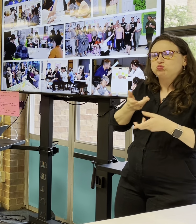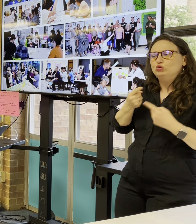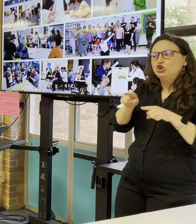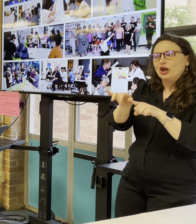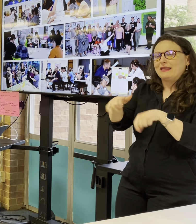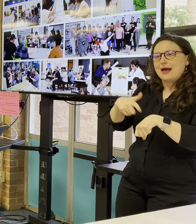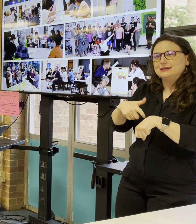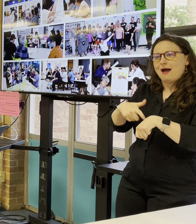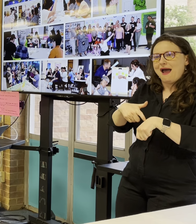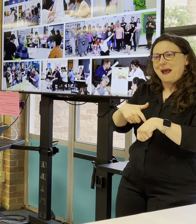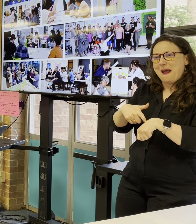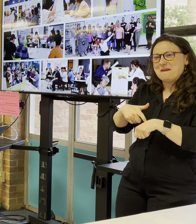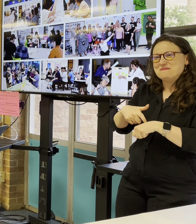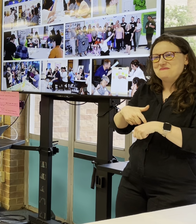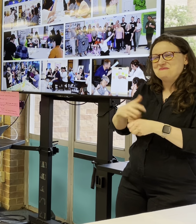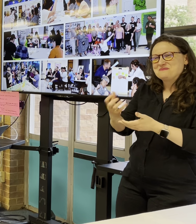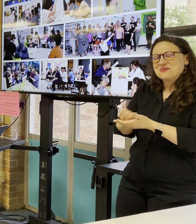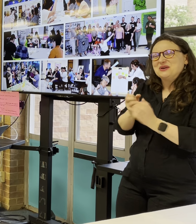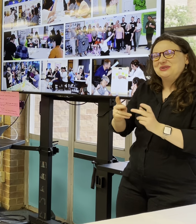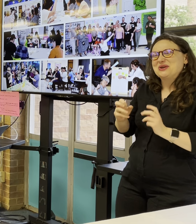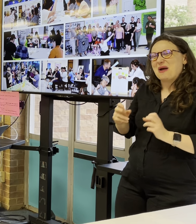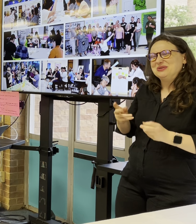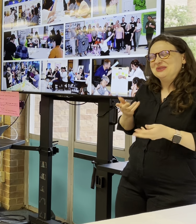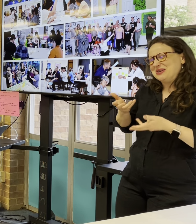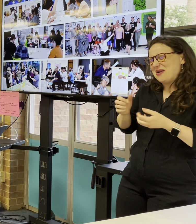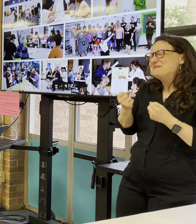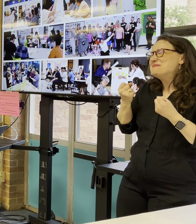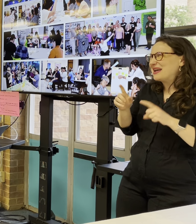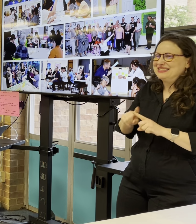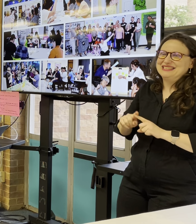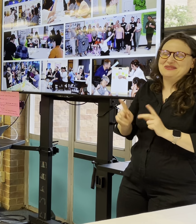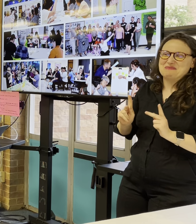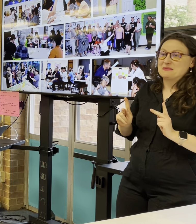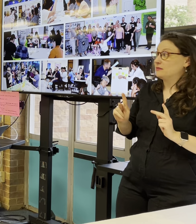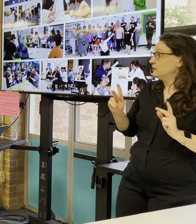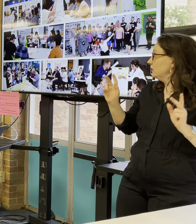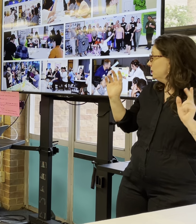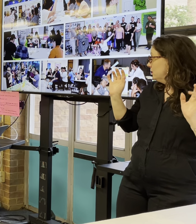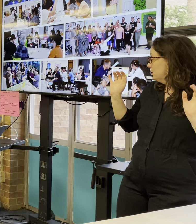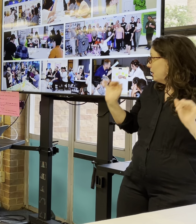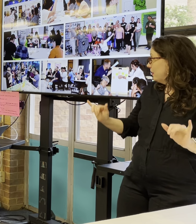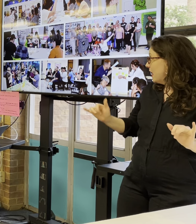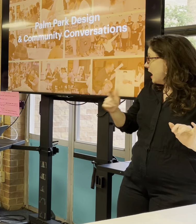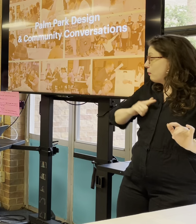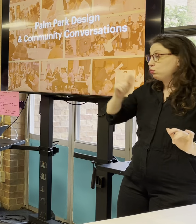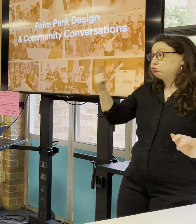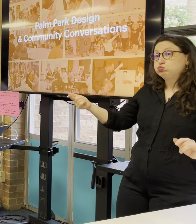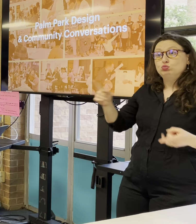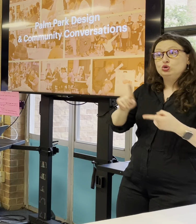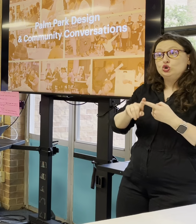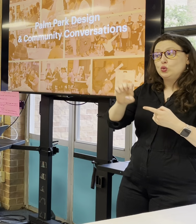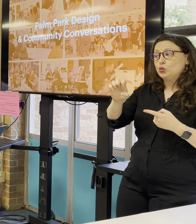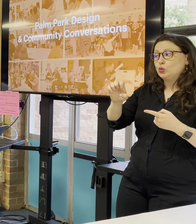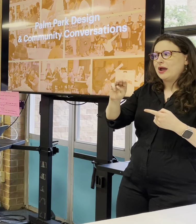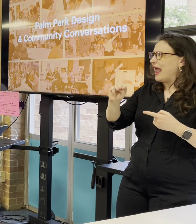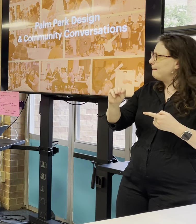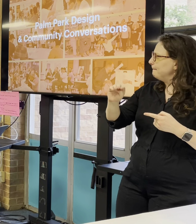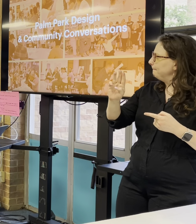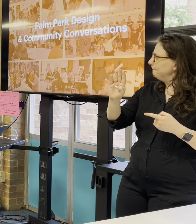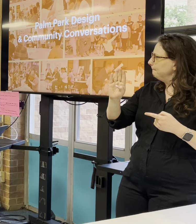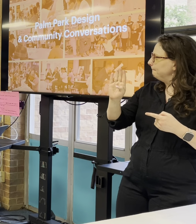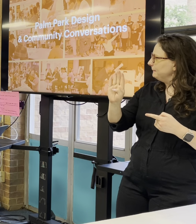the time that we took opportunities to talk to so many different people. So with that, I'm gonna go ahead and turn it over to